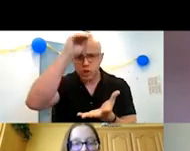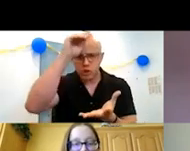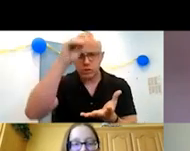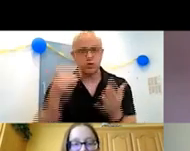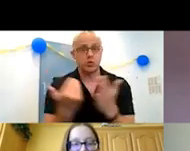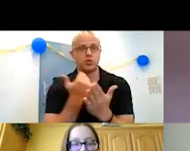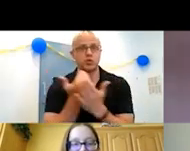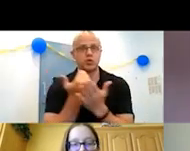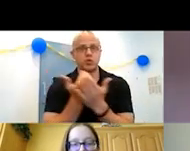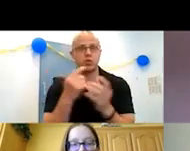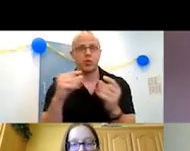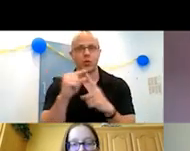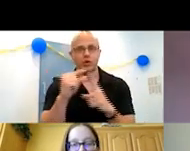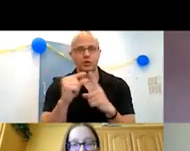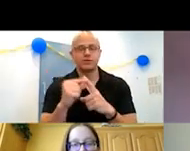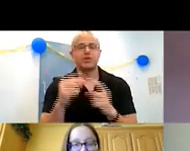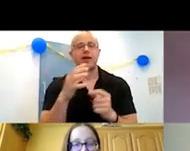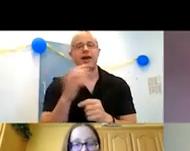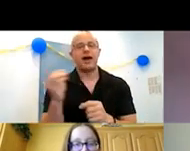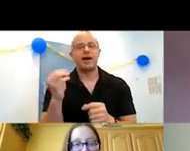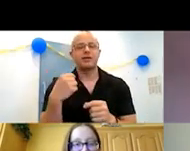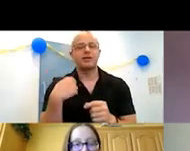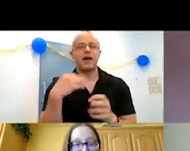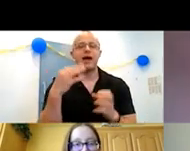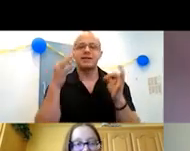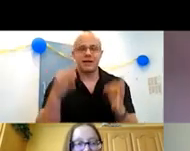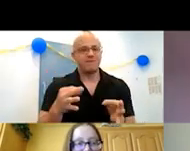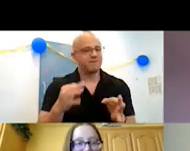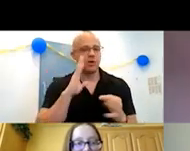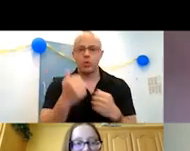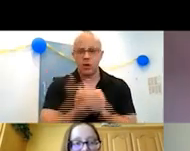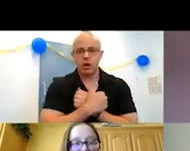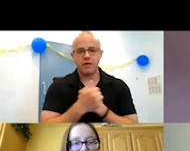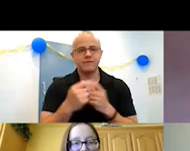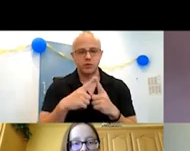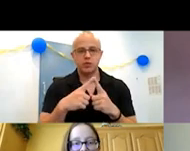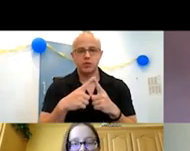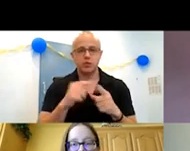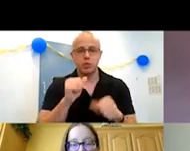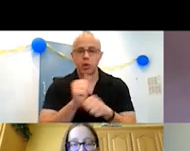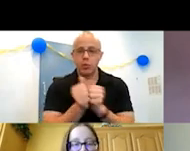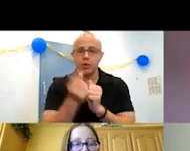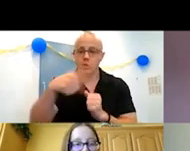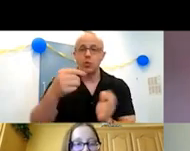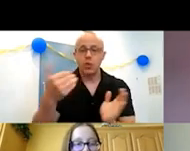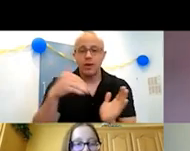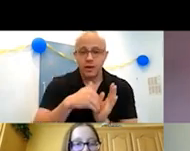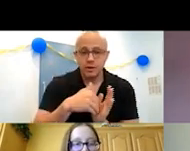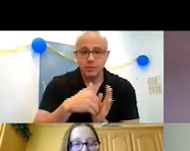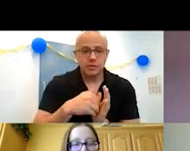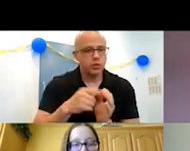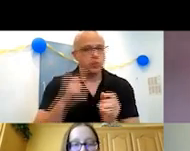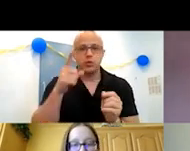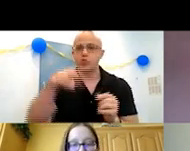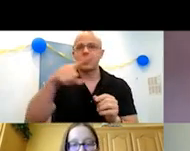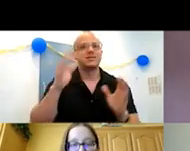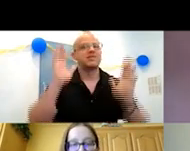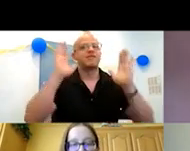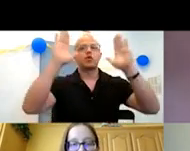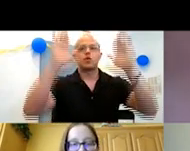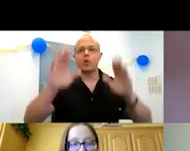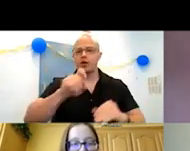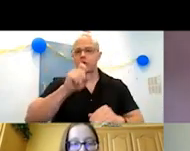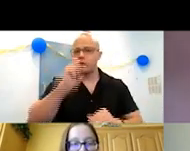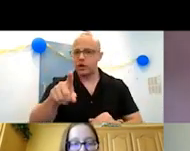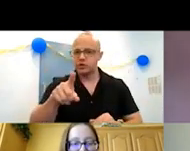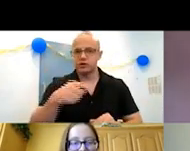your attendance. You've learned a lot today, and I definitely will look up more words and we will